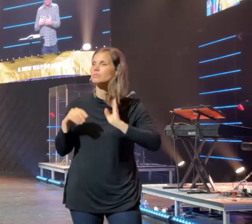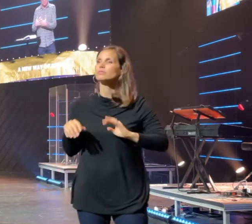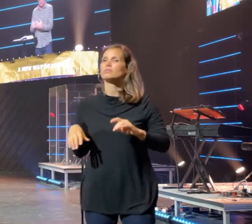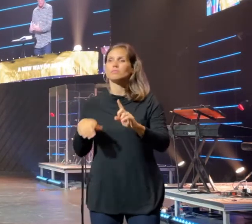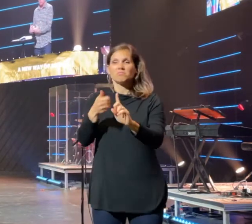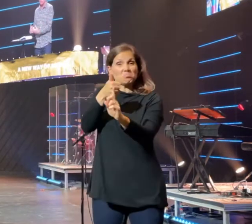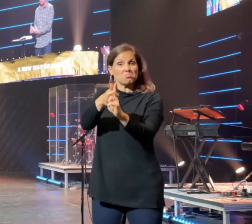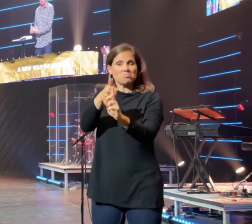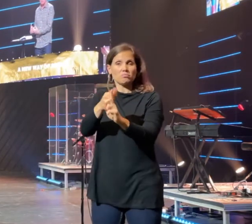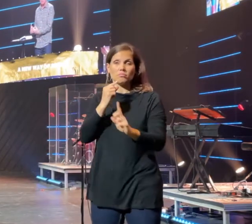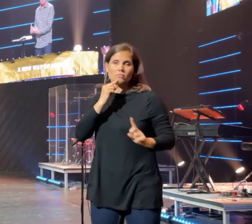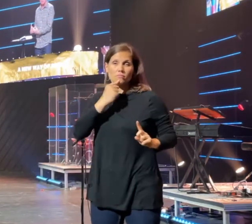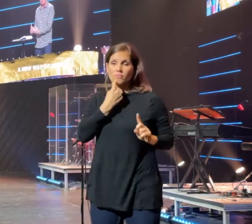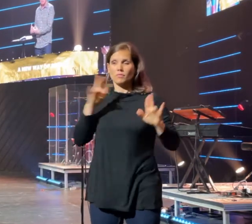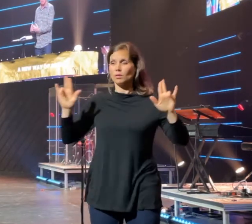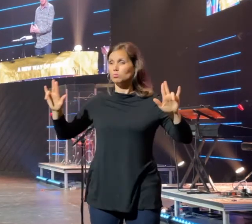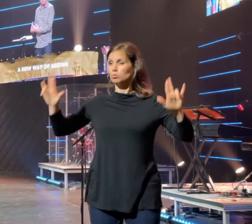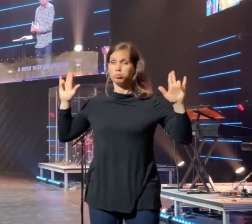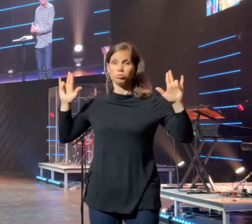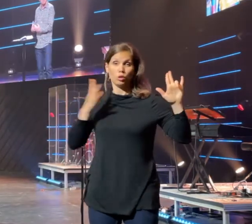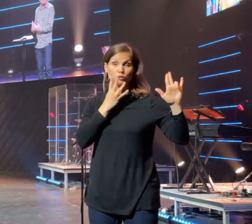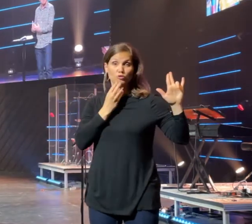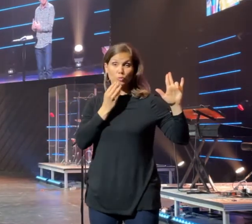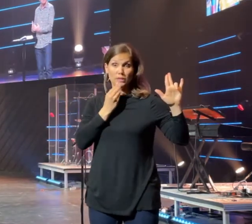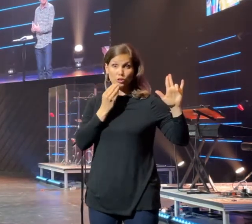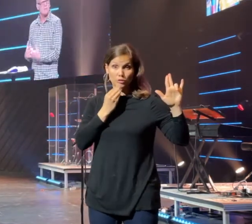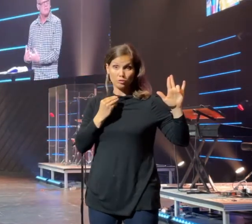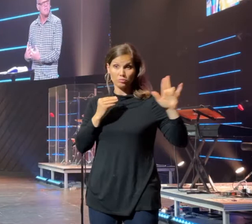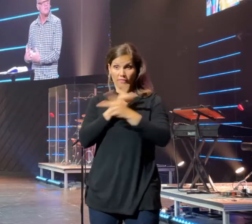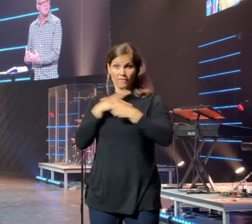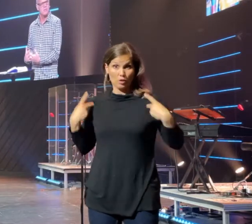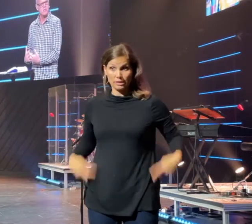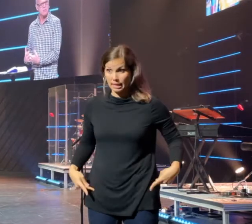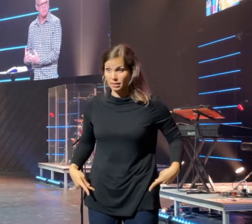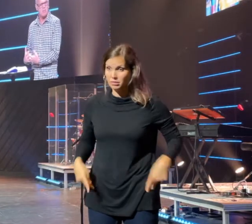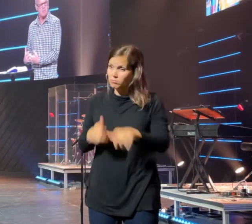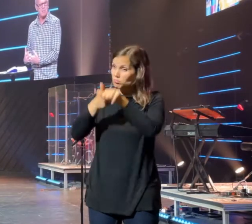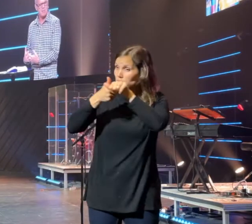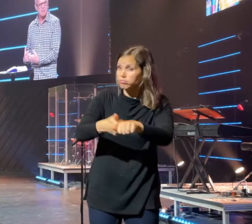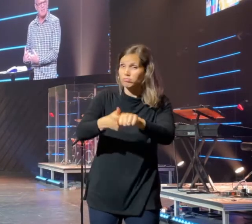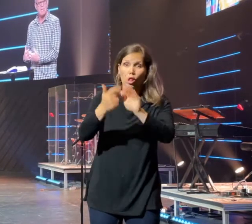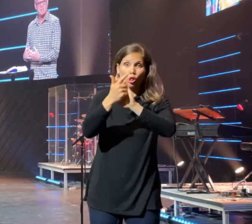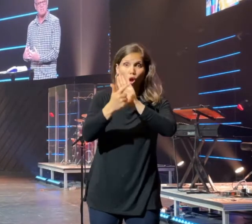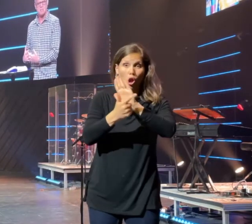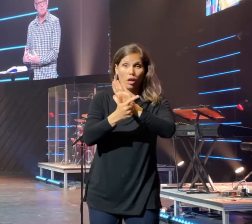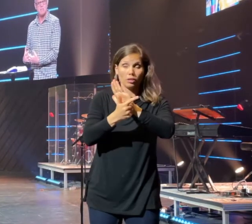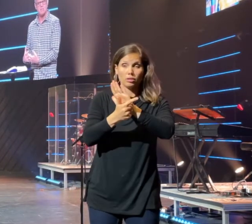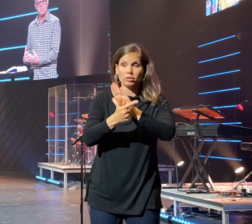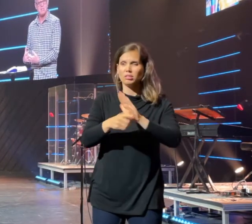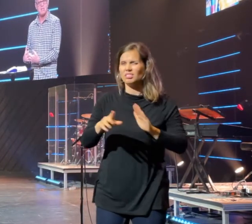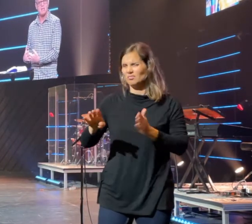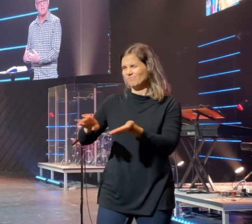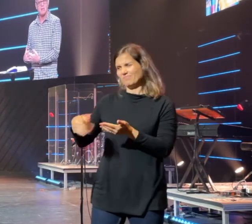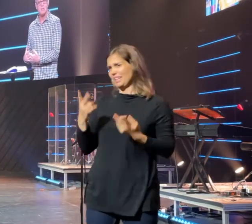He was a serious Jewish member of the Sanhedrin, a ruling council. He was a serious minister of the Jewish people, and he was dismissive of